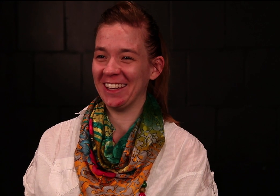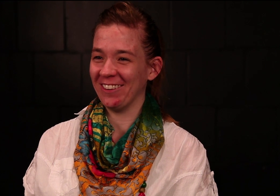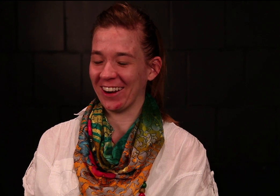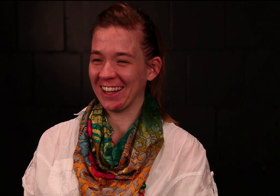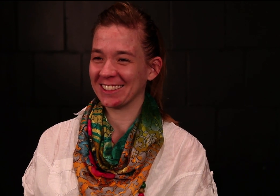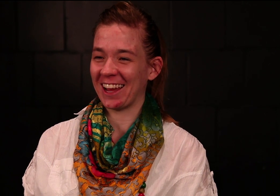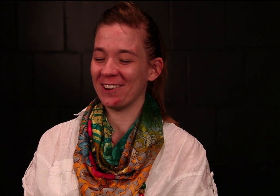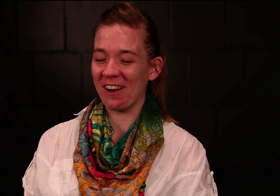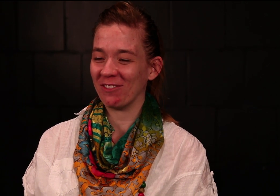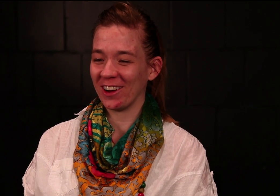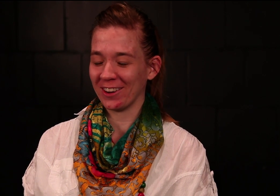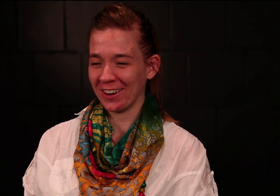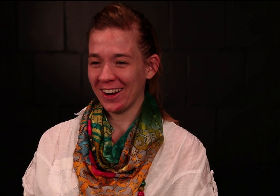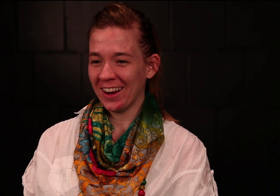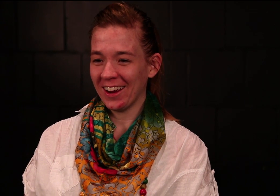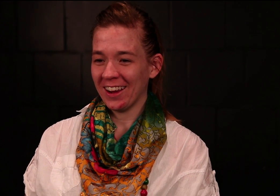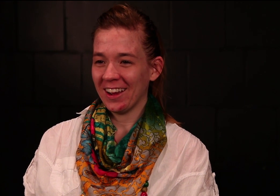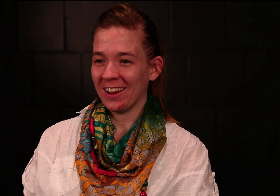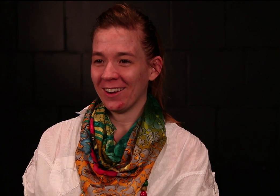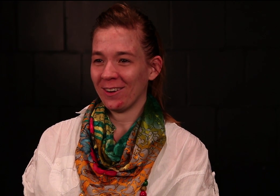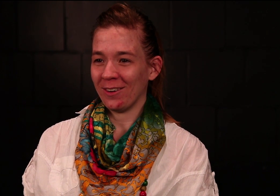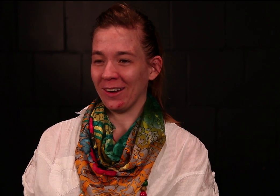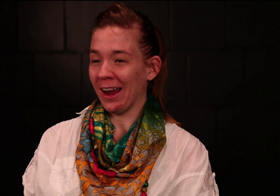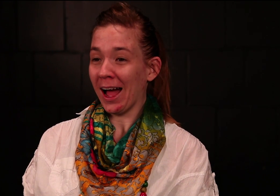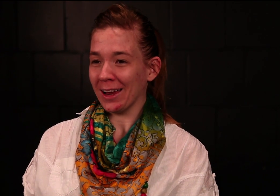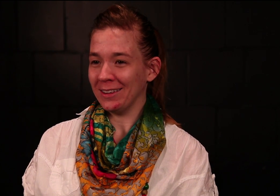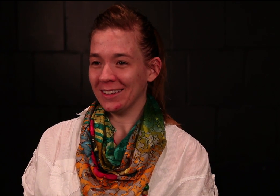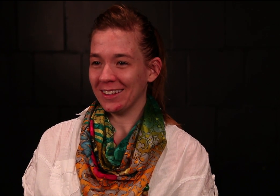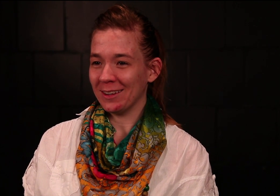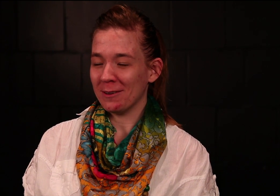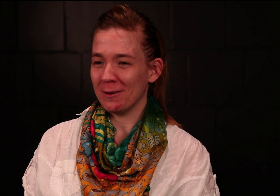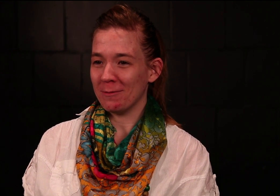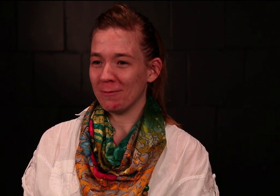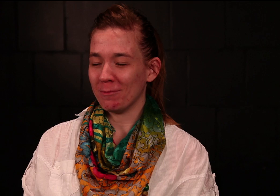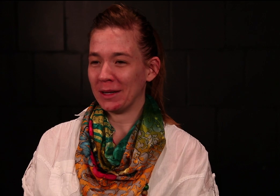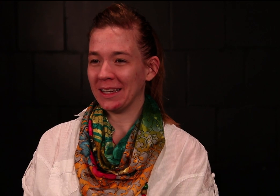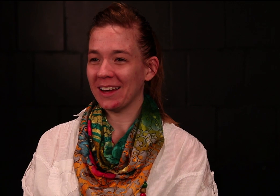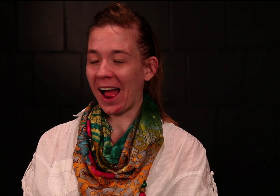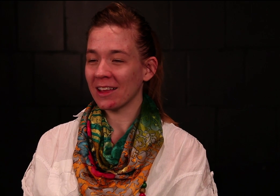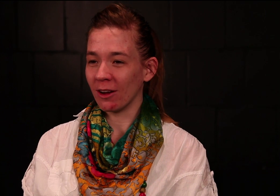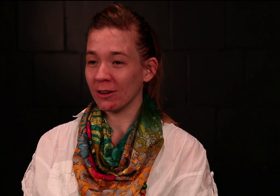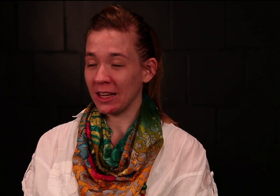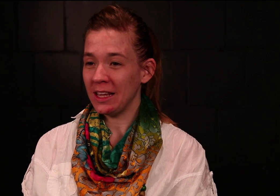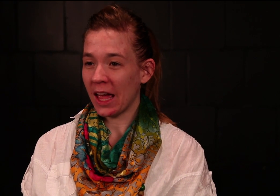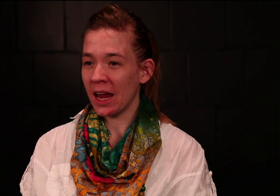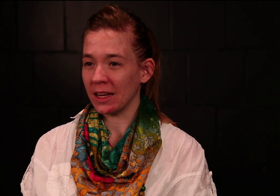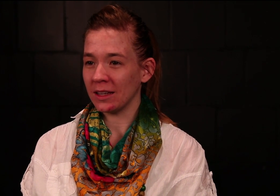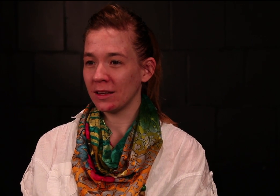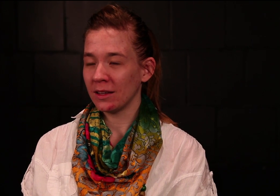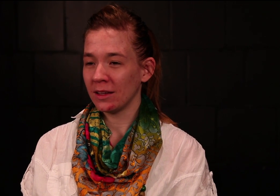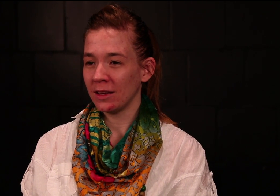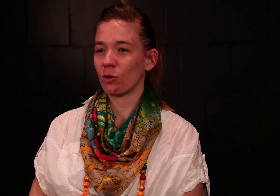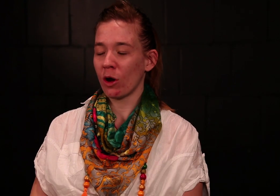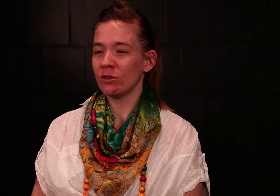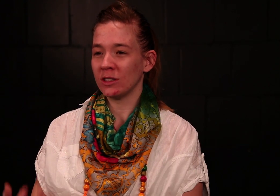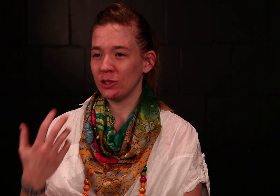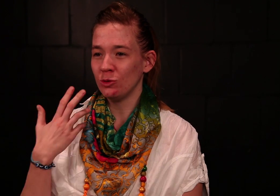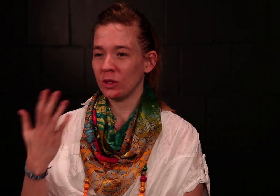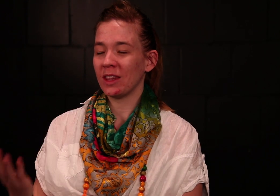anyway, because I knew my brother lied. But I thought that he ate it. Gross as you would think